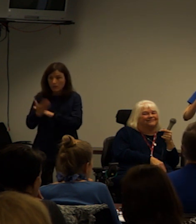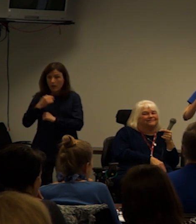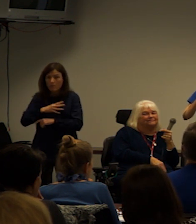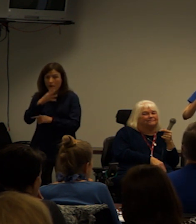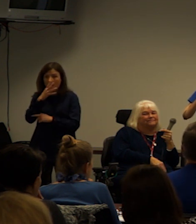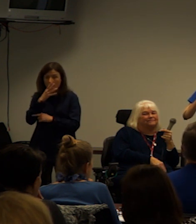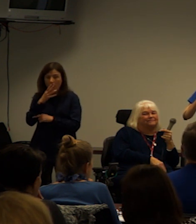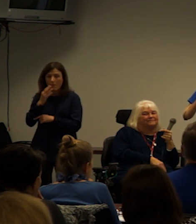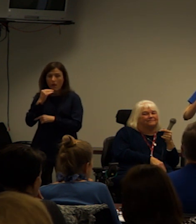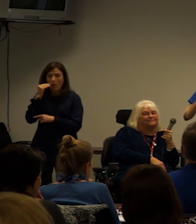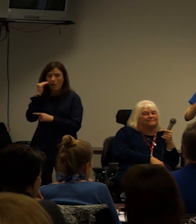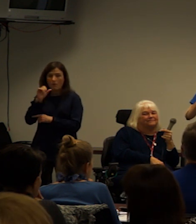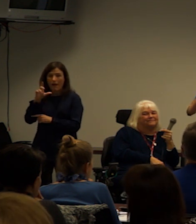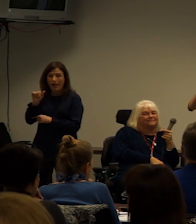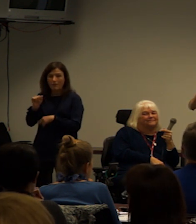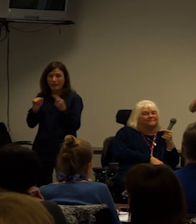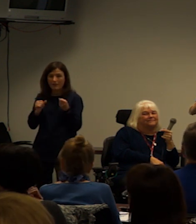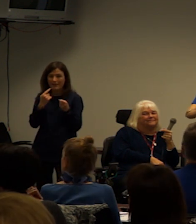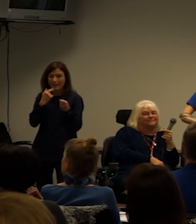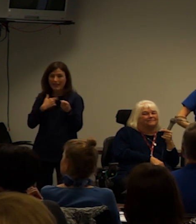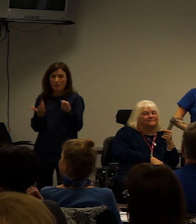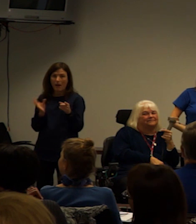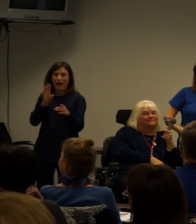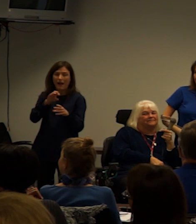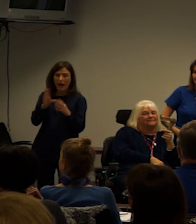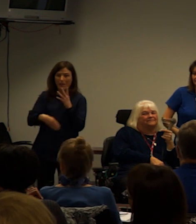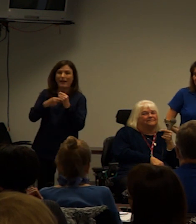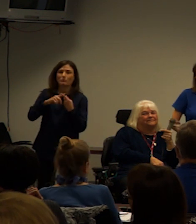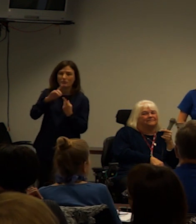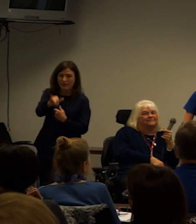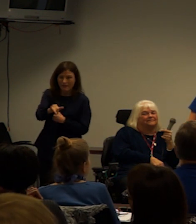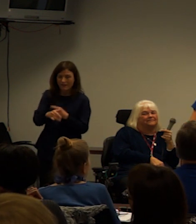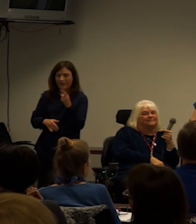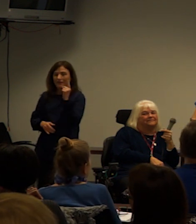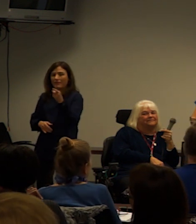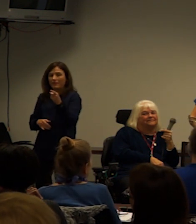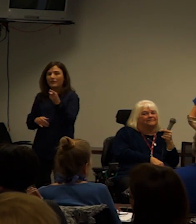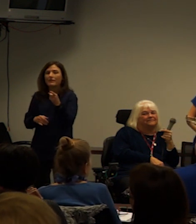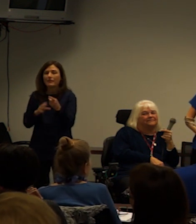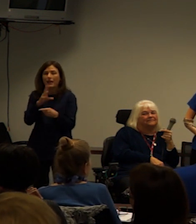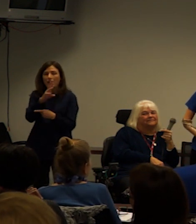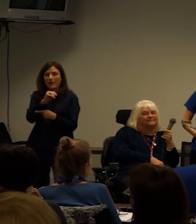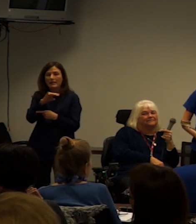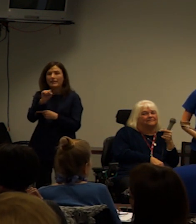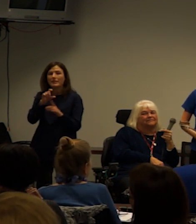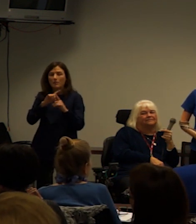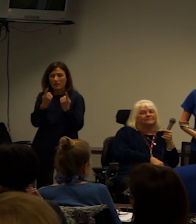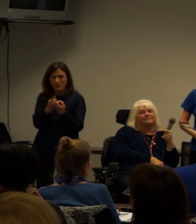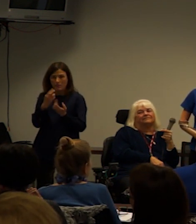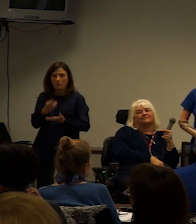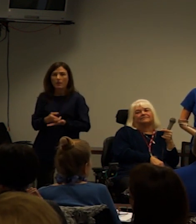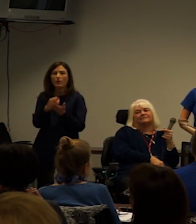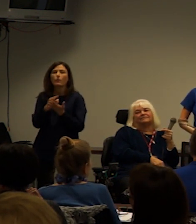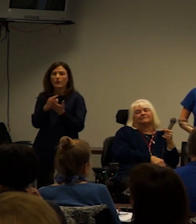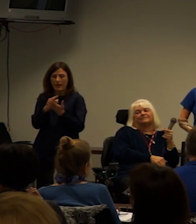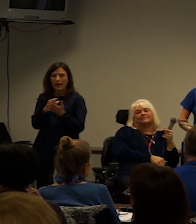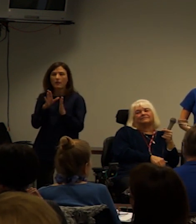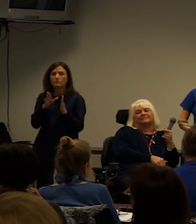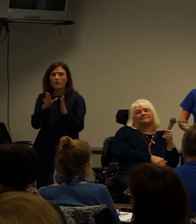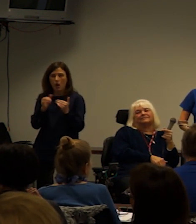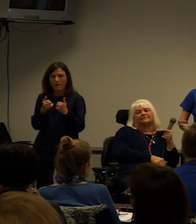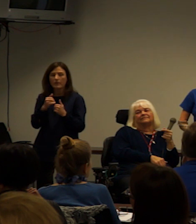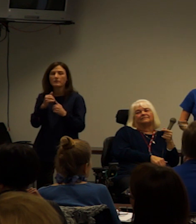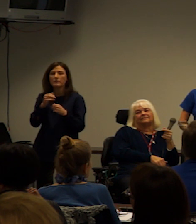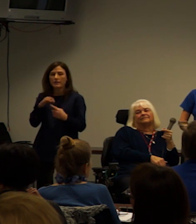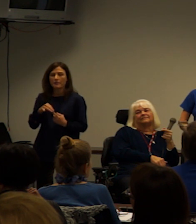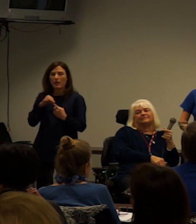over in Alabama, okay? Okay, so chime in on that. Okay. So with the Mississippi Property Rehab Office of Special Disability Program,